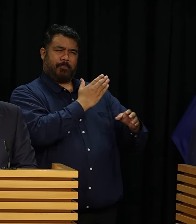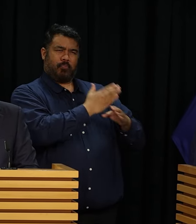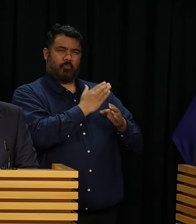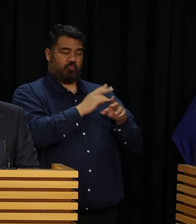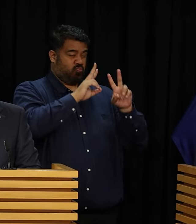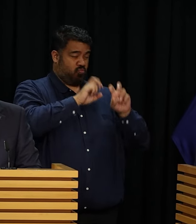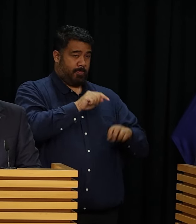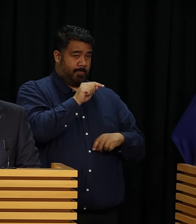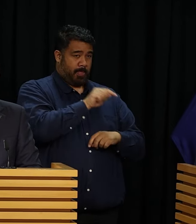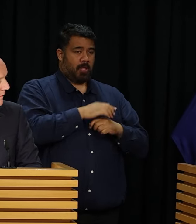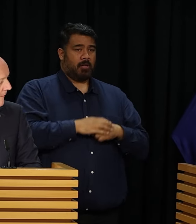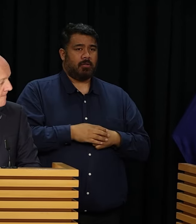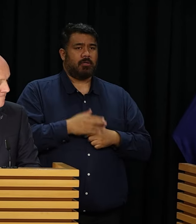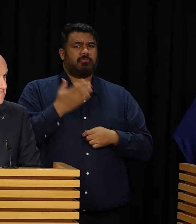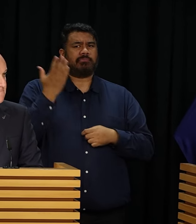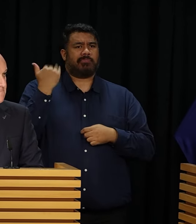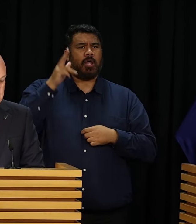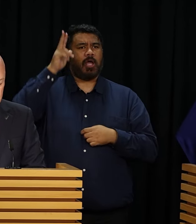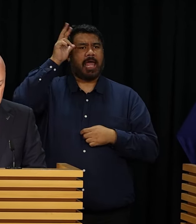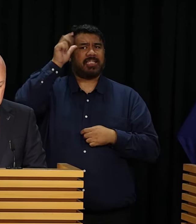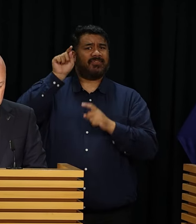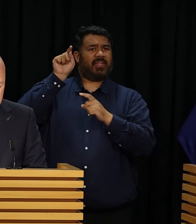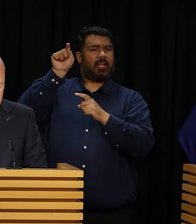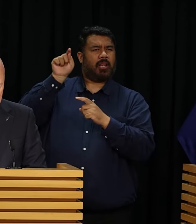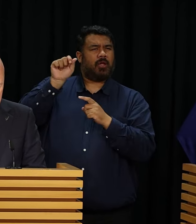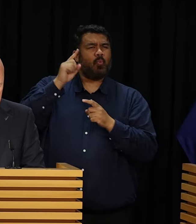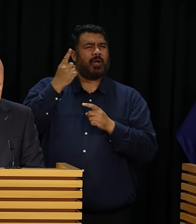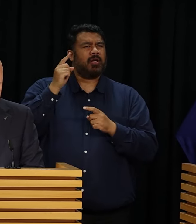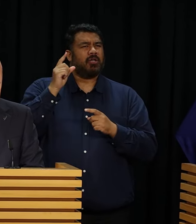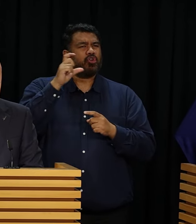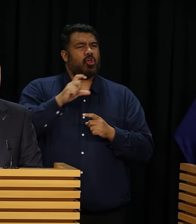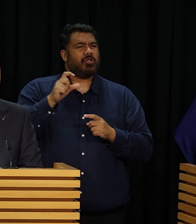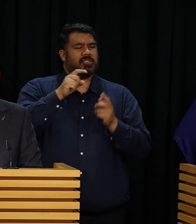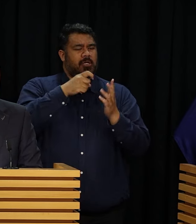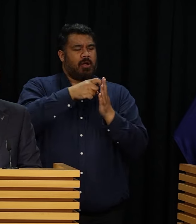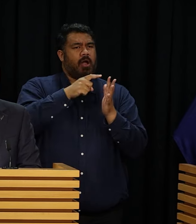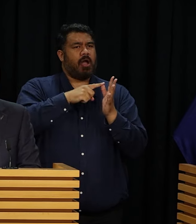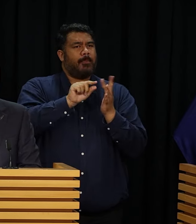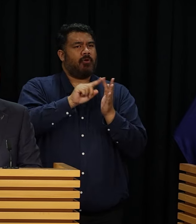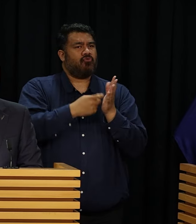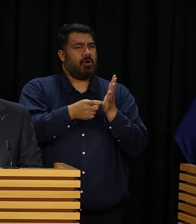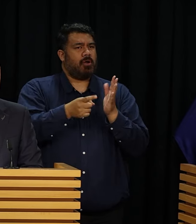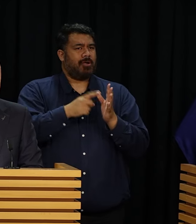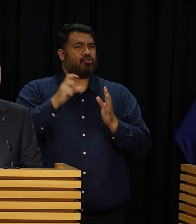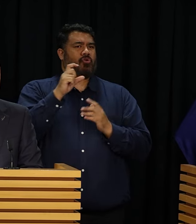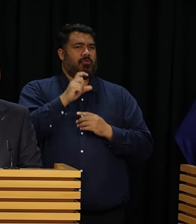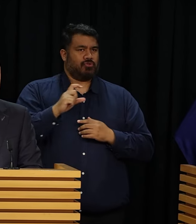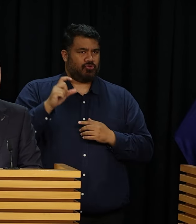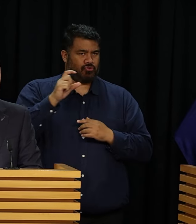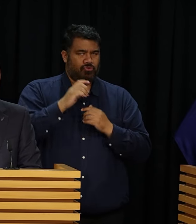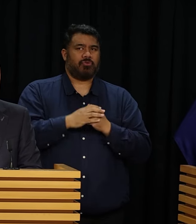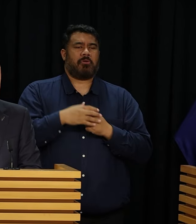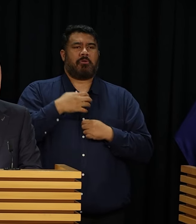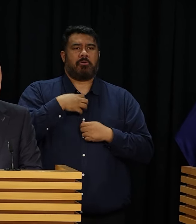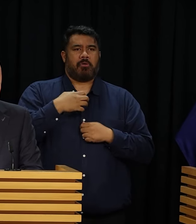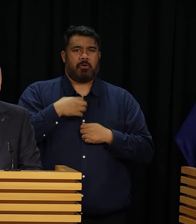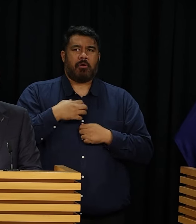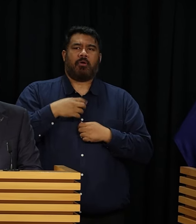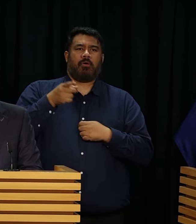that Kaipara College had been told that their planned innovation centre had been paused. This news came just a week before the